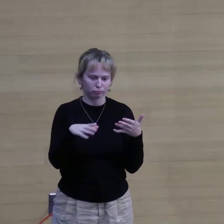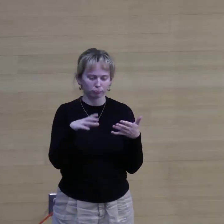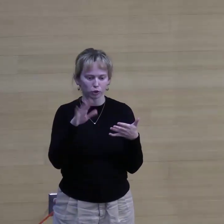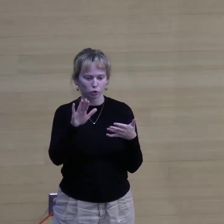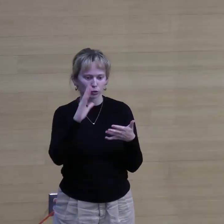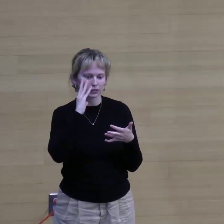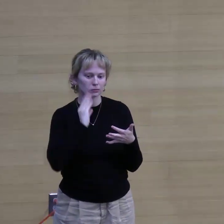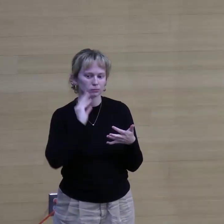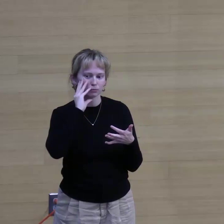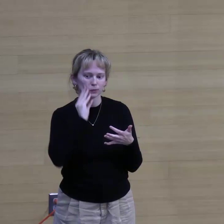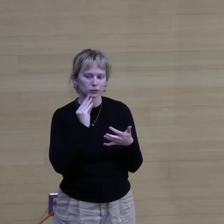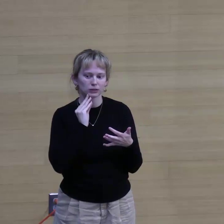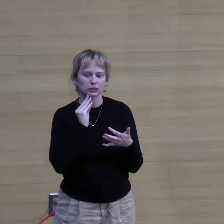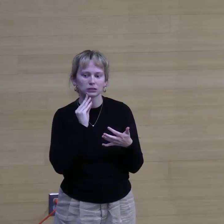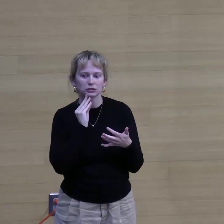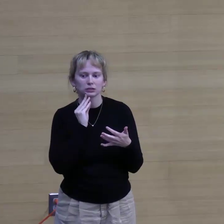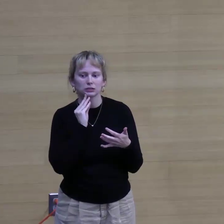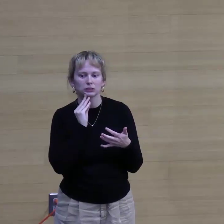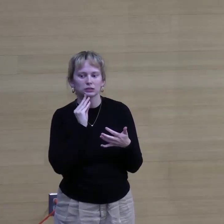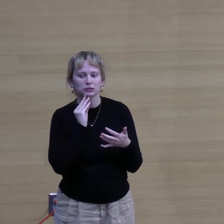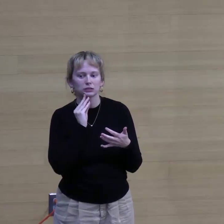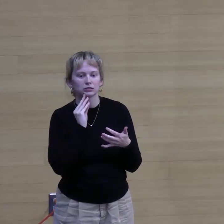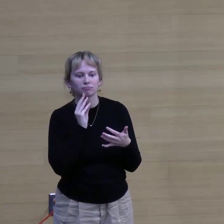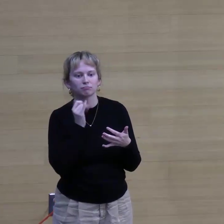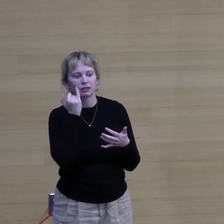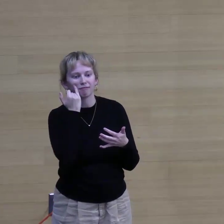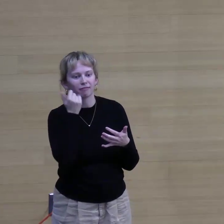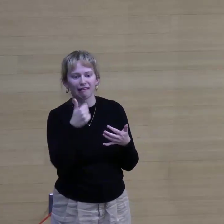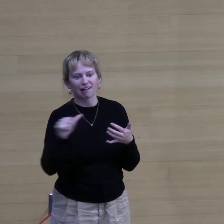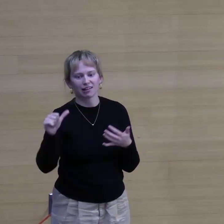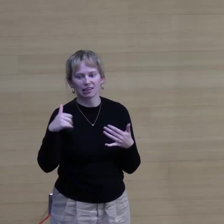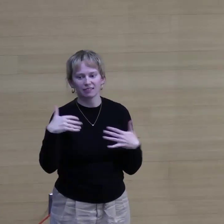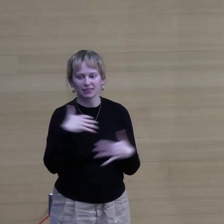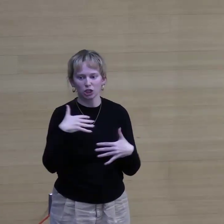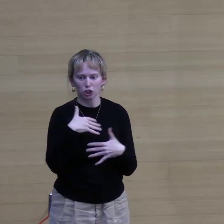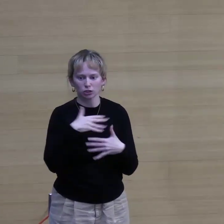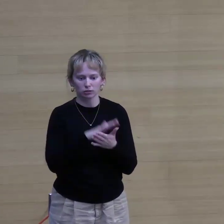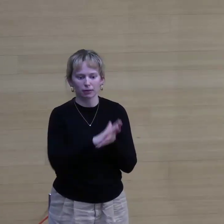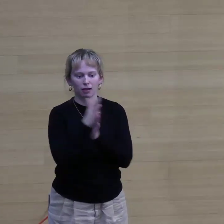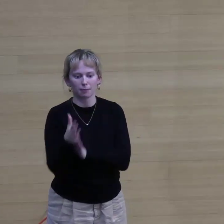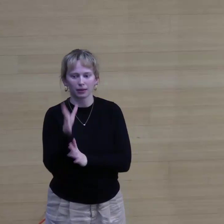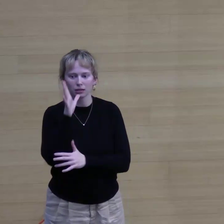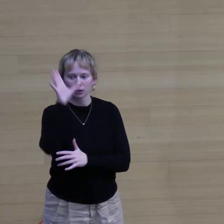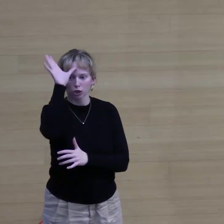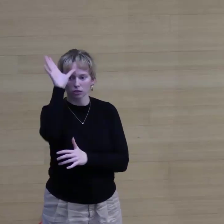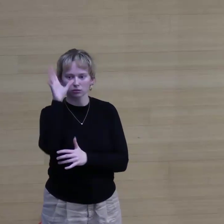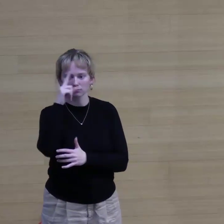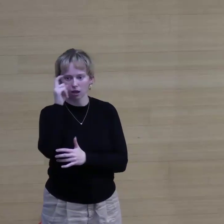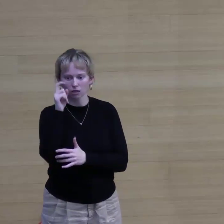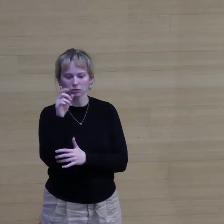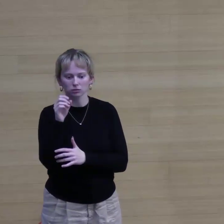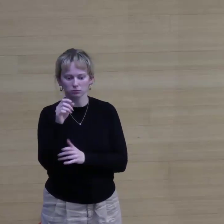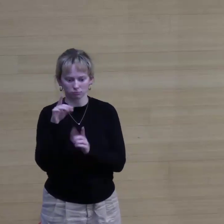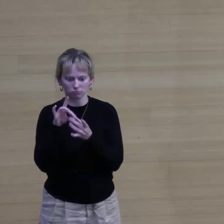your experiences, if you had any fears becoming a parent because of